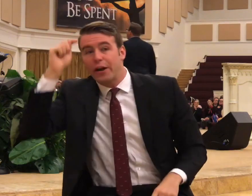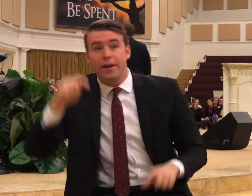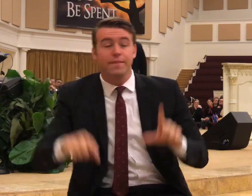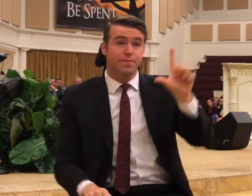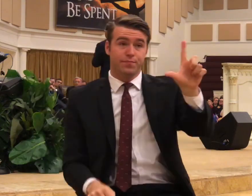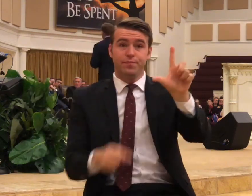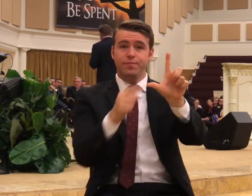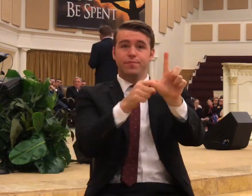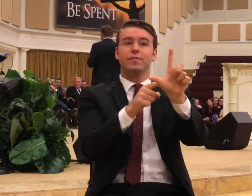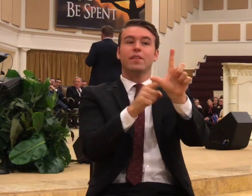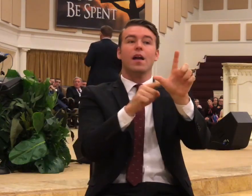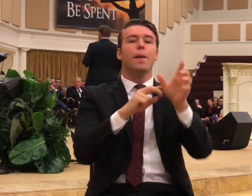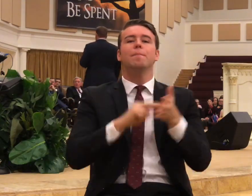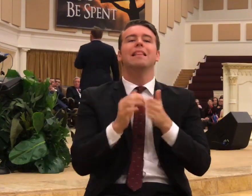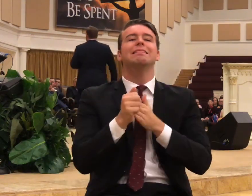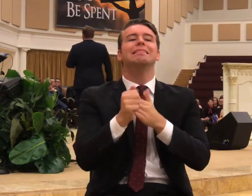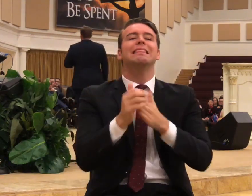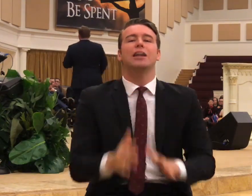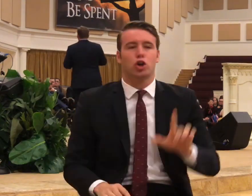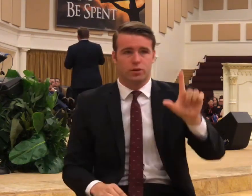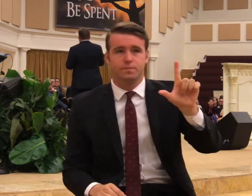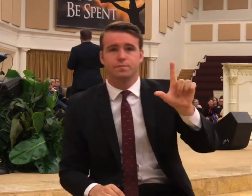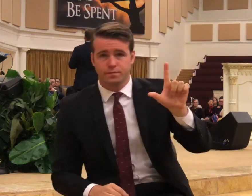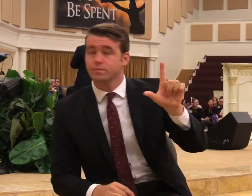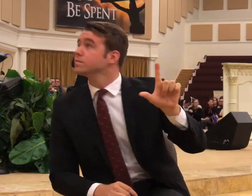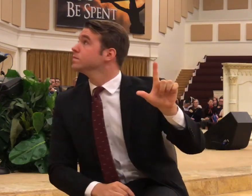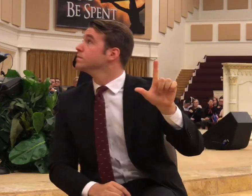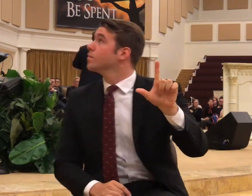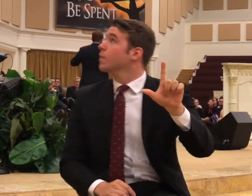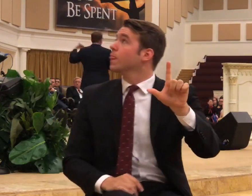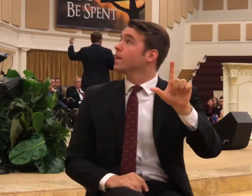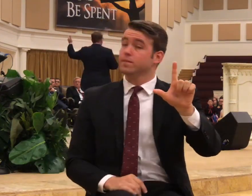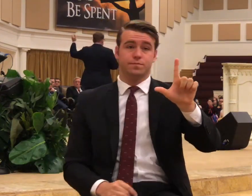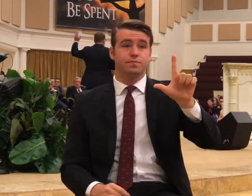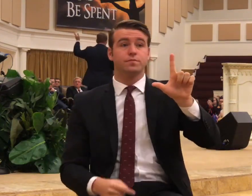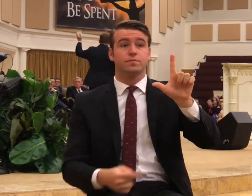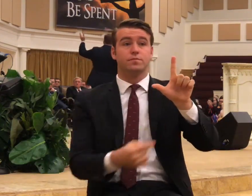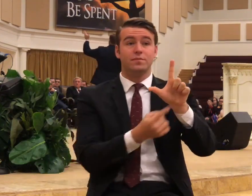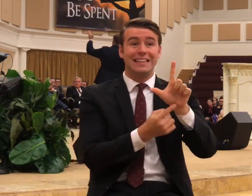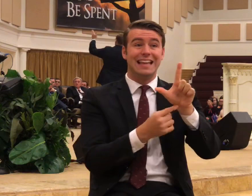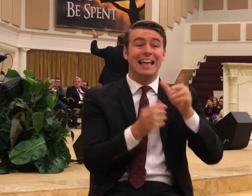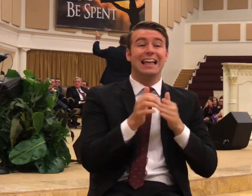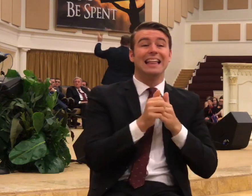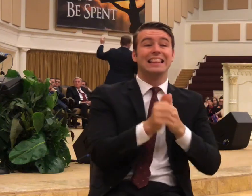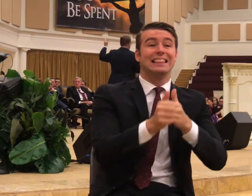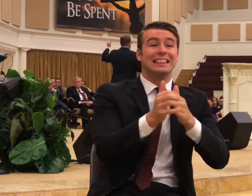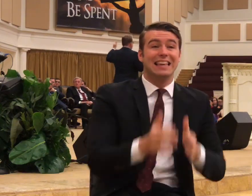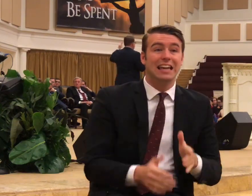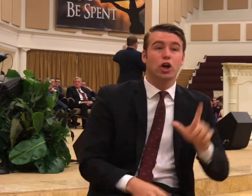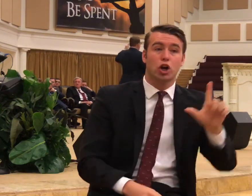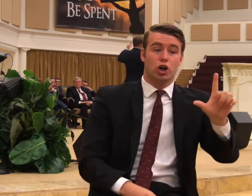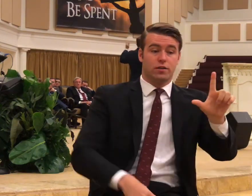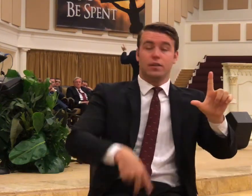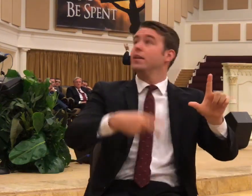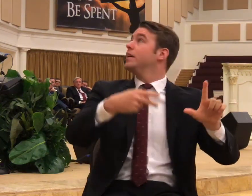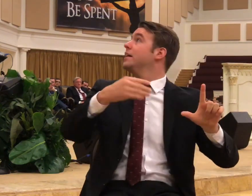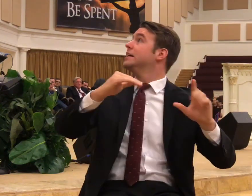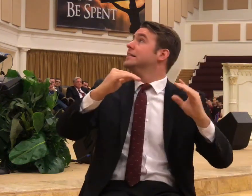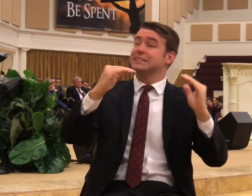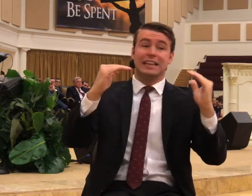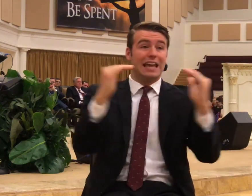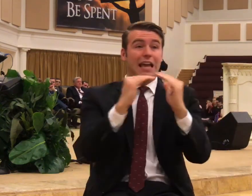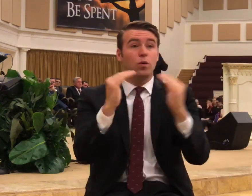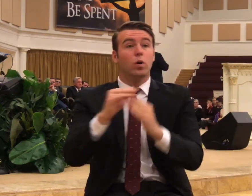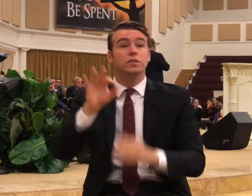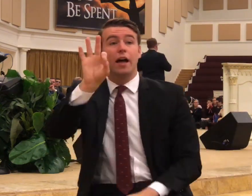leader. Everybody say leader. A leader functions, that's what the F is. A man or a